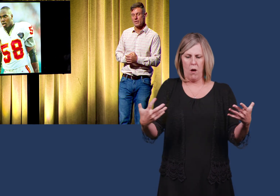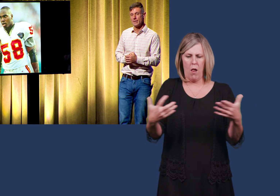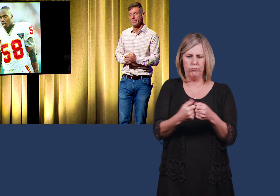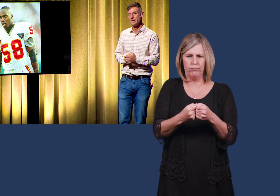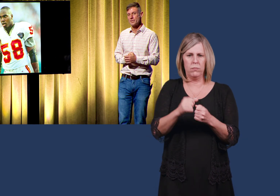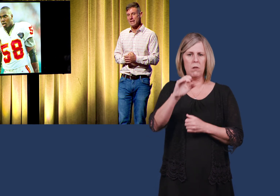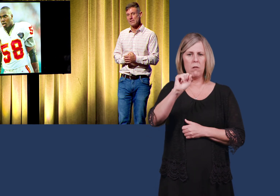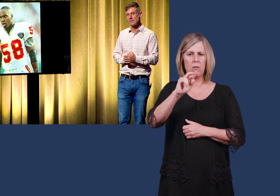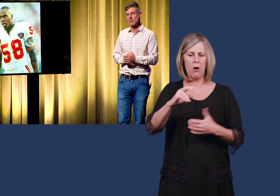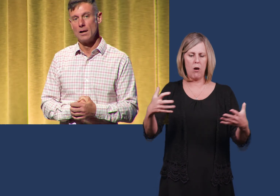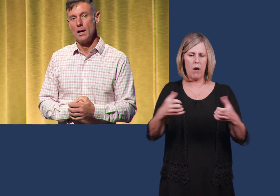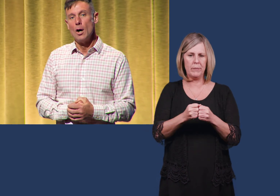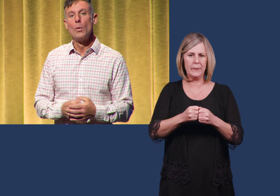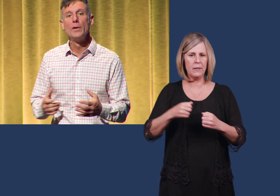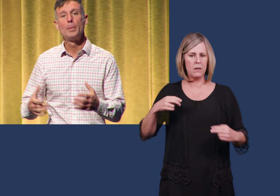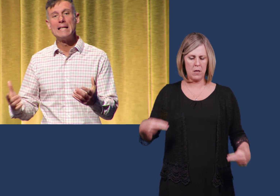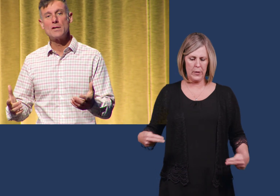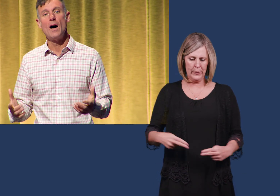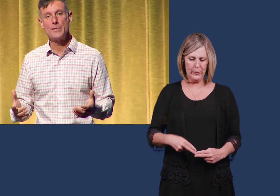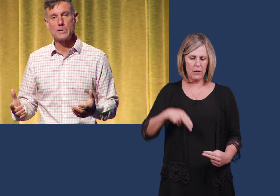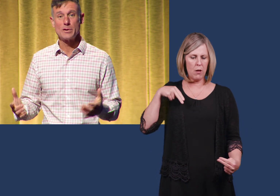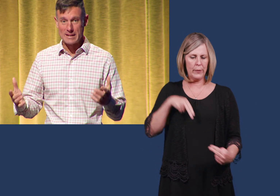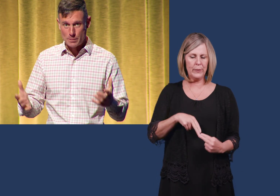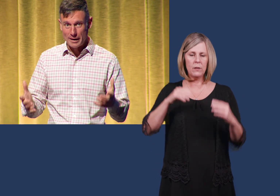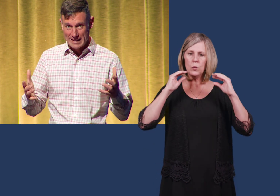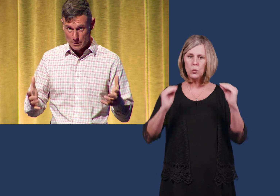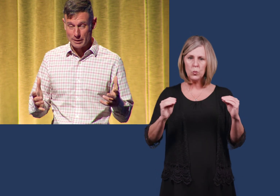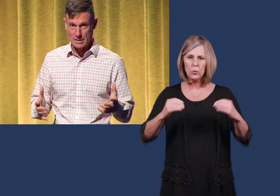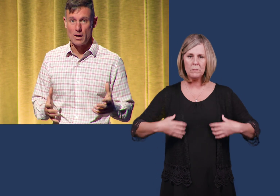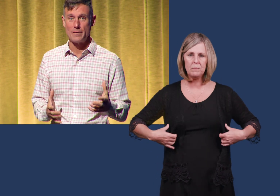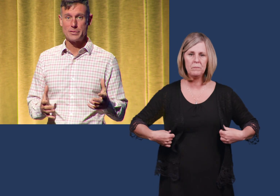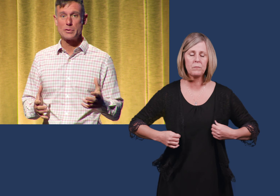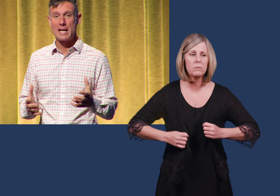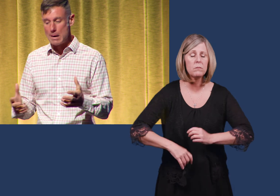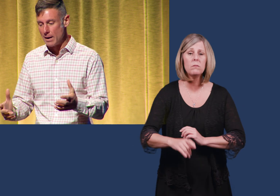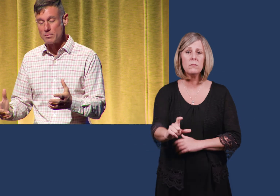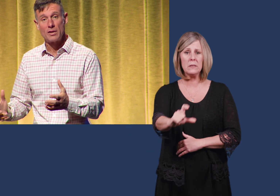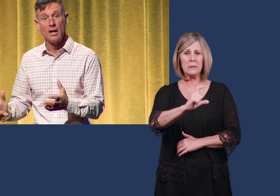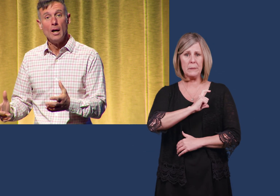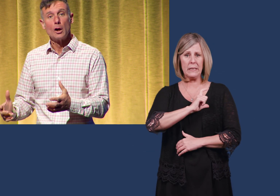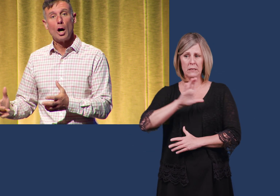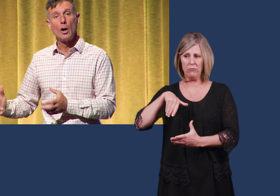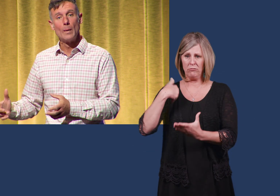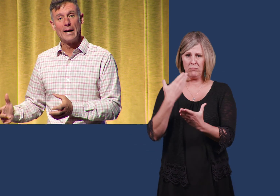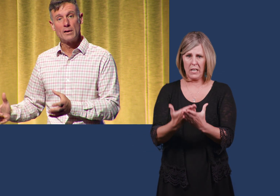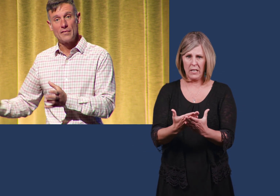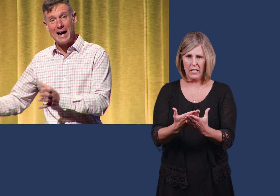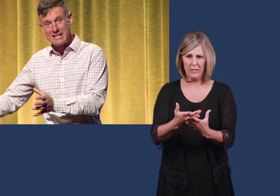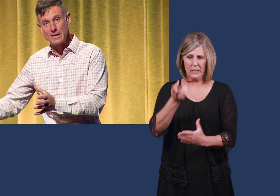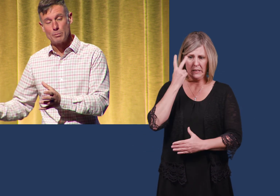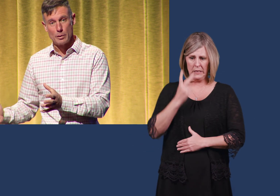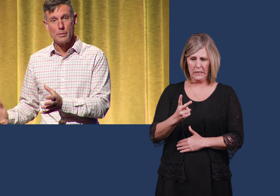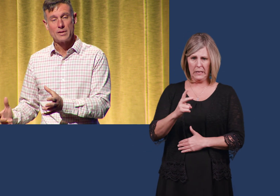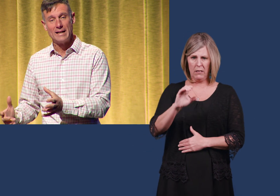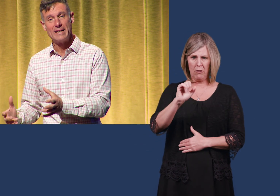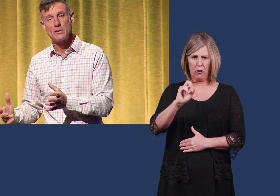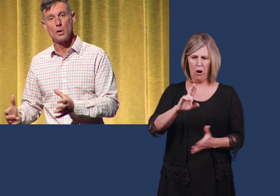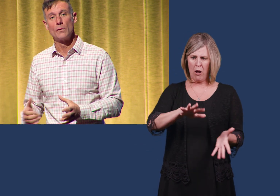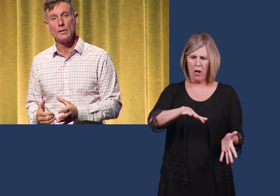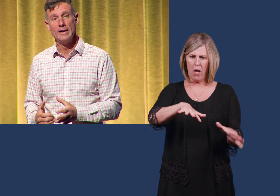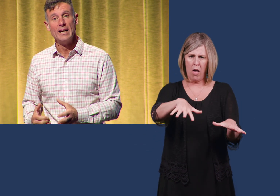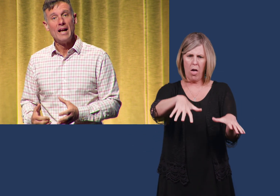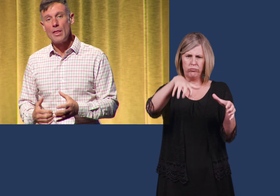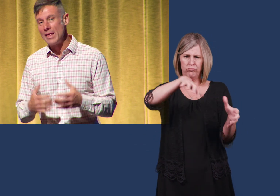into their seats. When the police officers, experienced police officers, came up to the car wreck of Isaac Bruce and